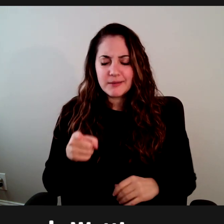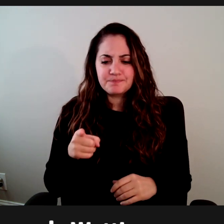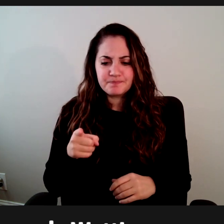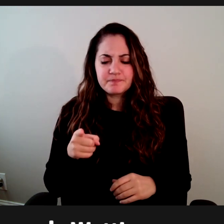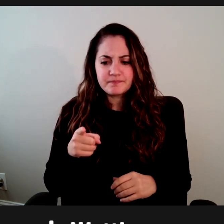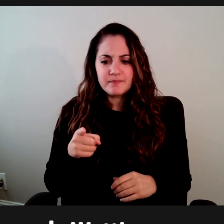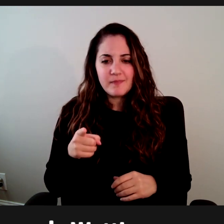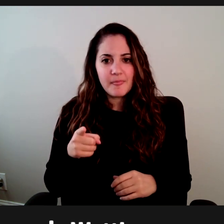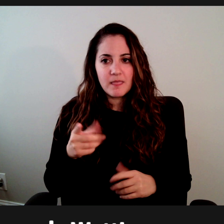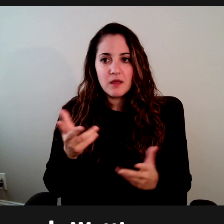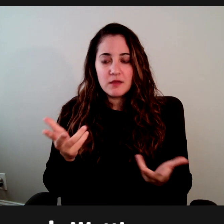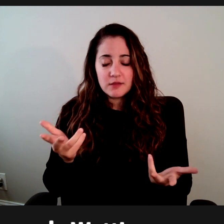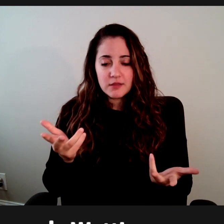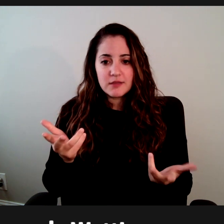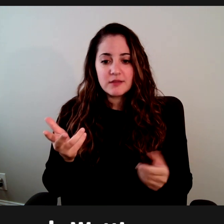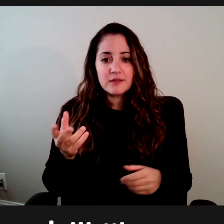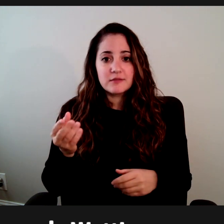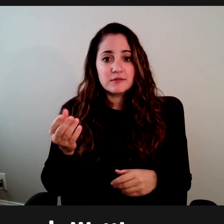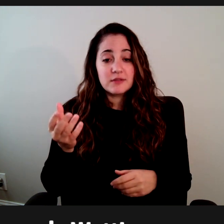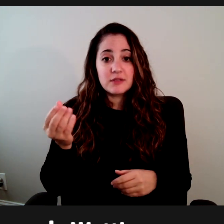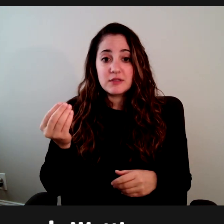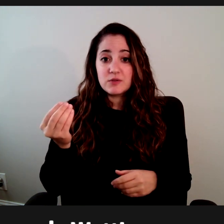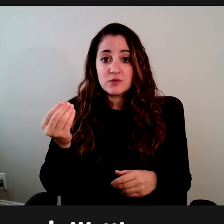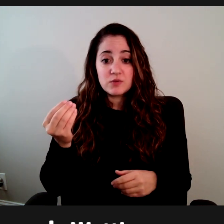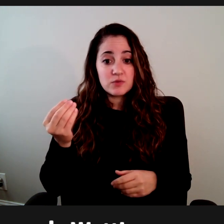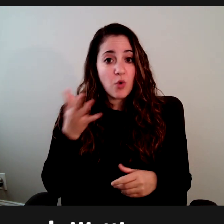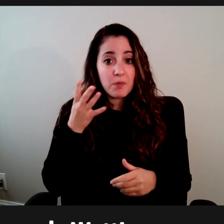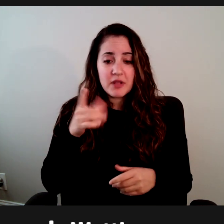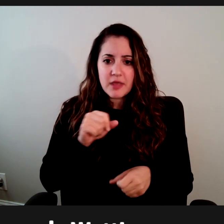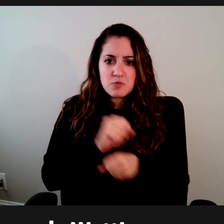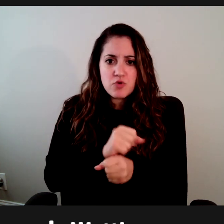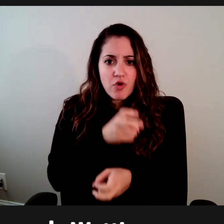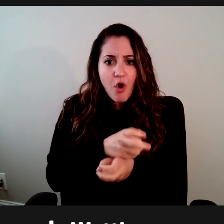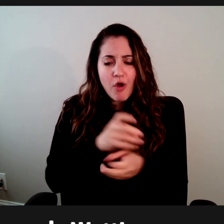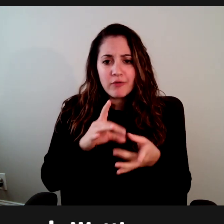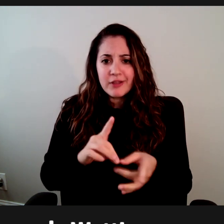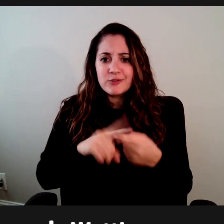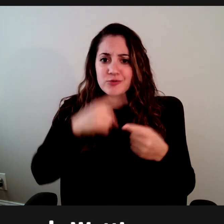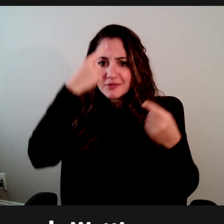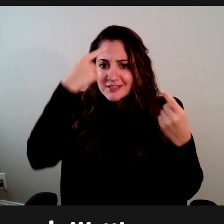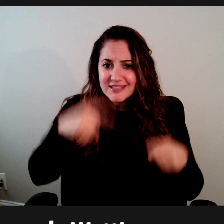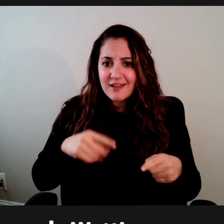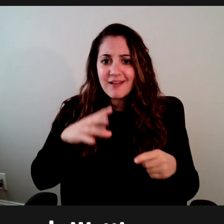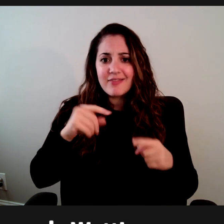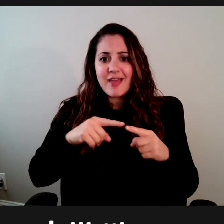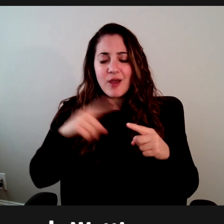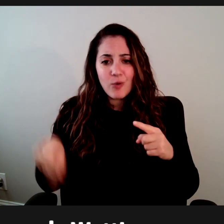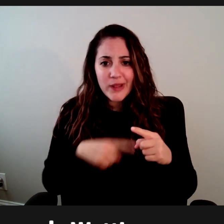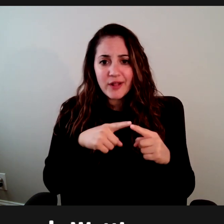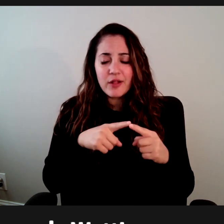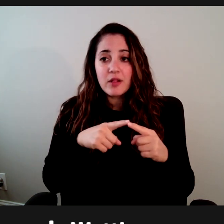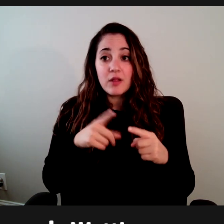client return to me that took all of this work around consent and the wheel.